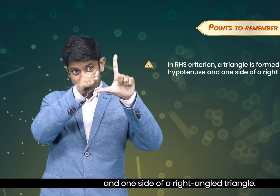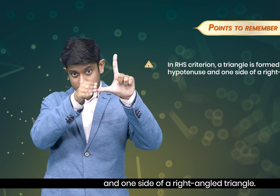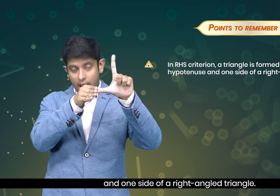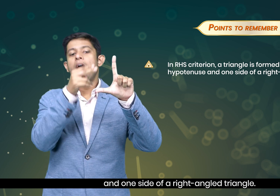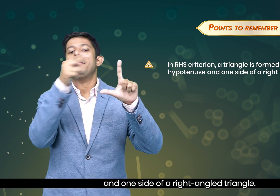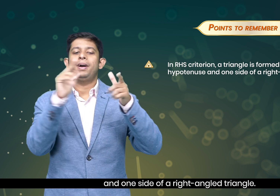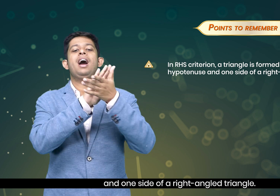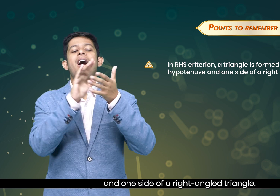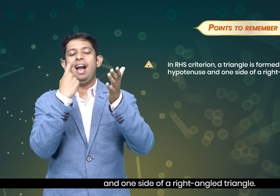triangle.